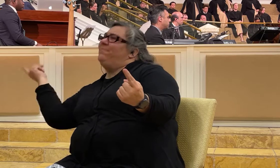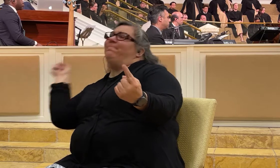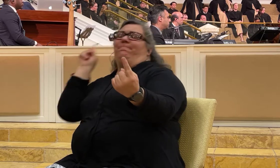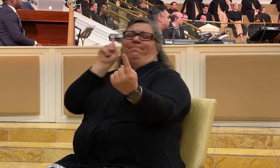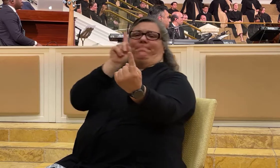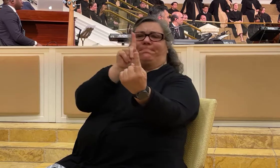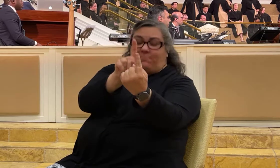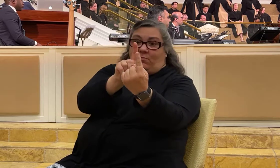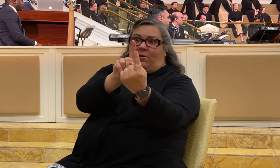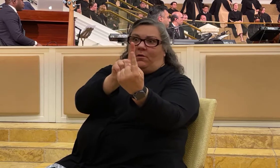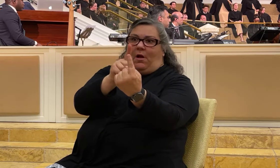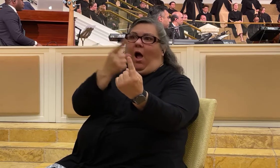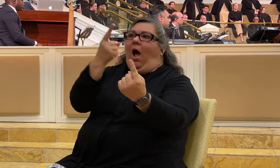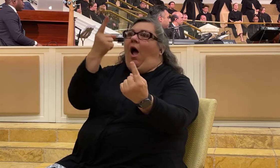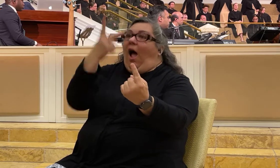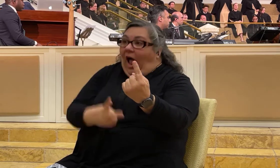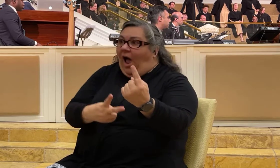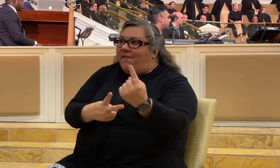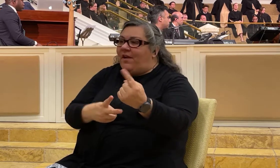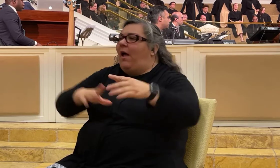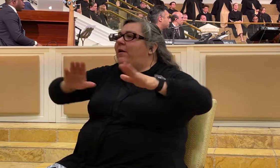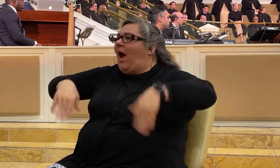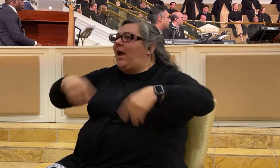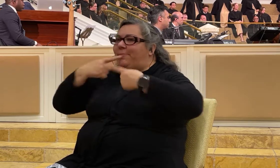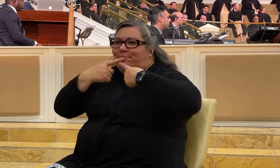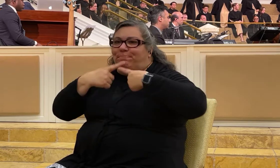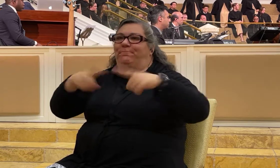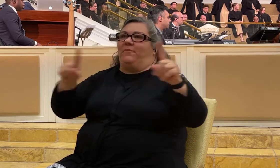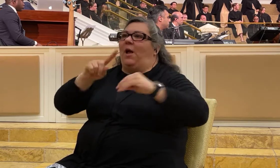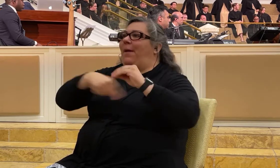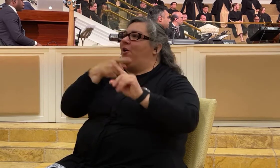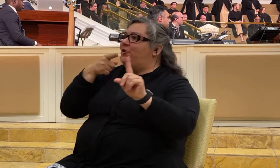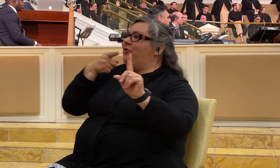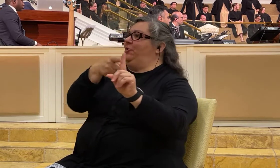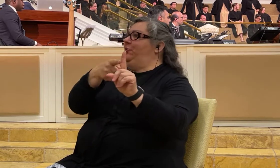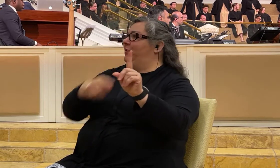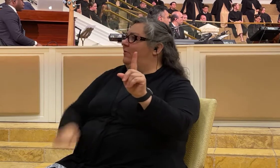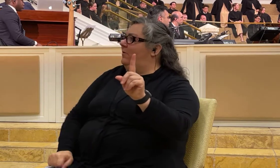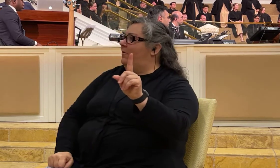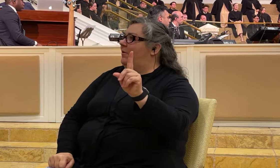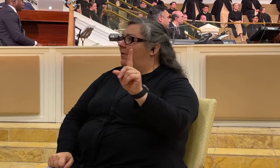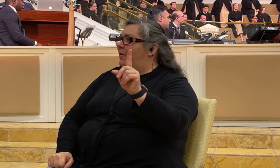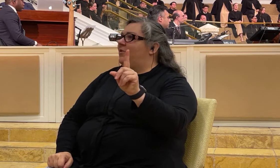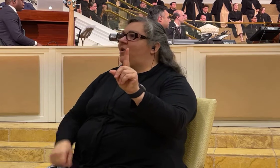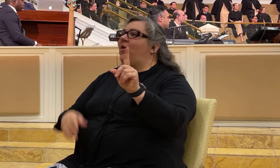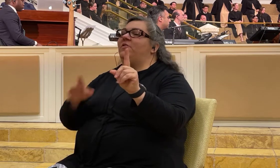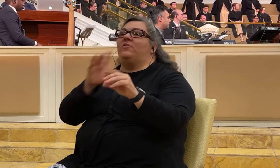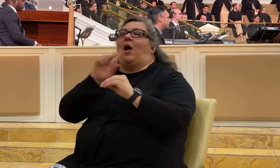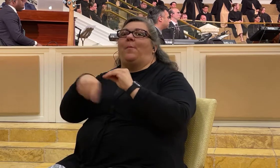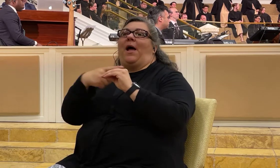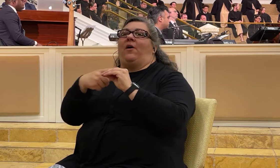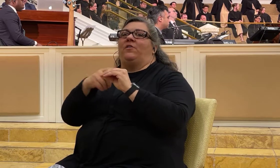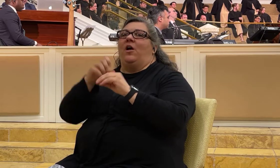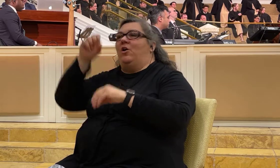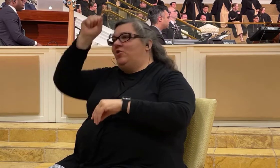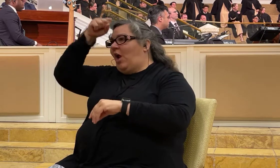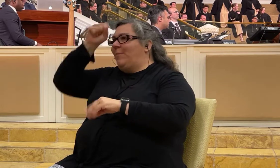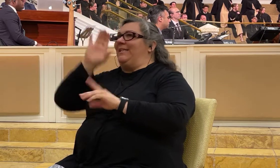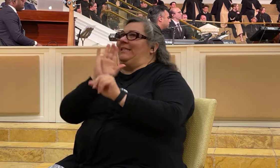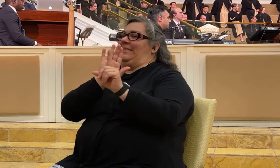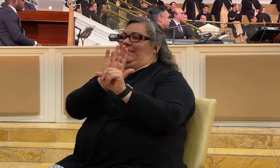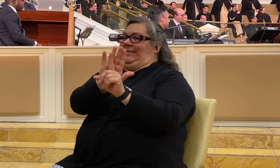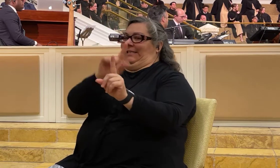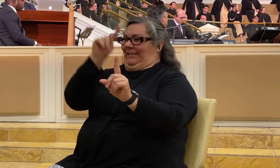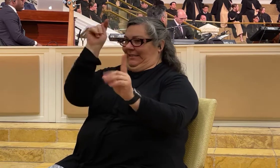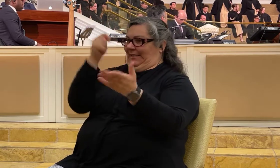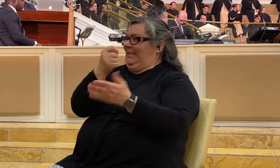been told about you. And she said, there is no breath left within me. Talking about Solomon's temple.